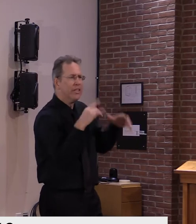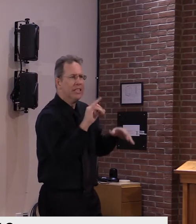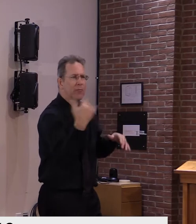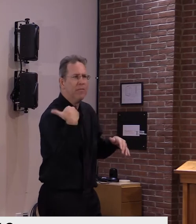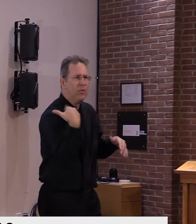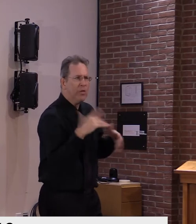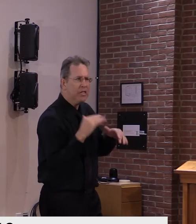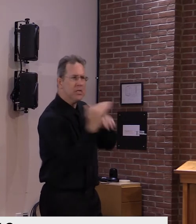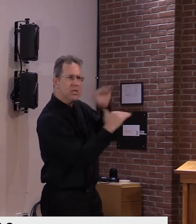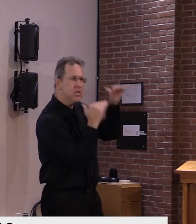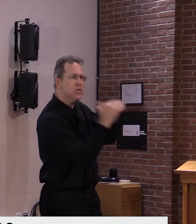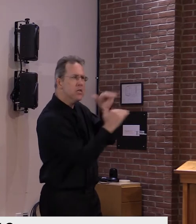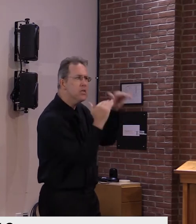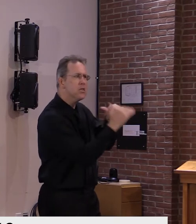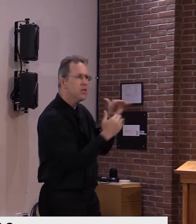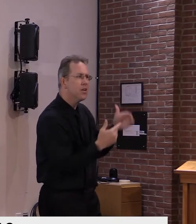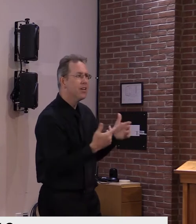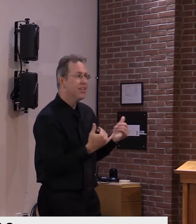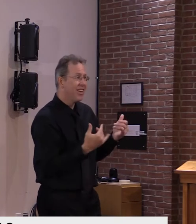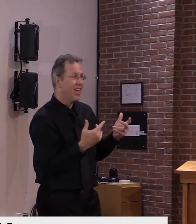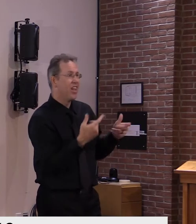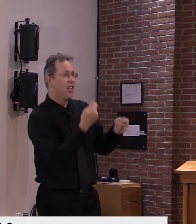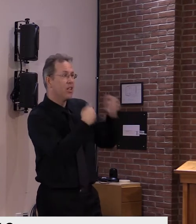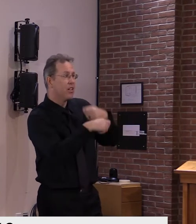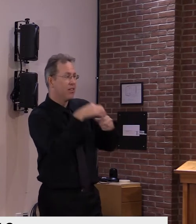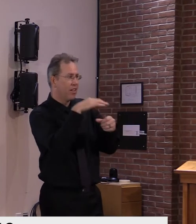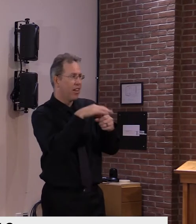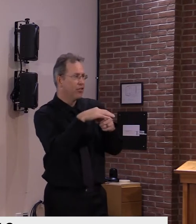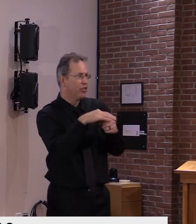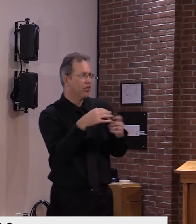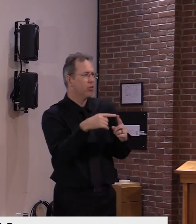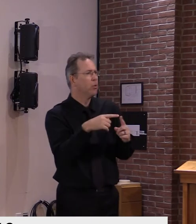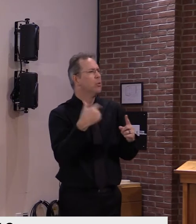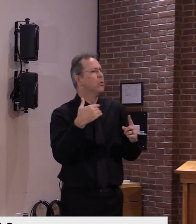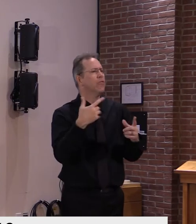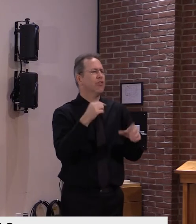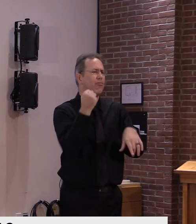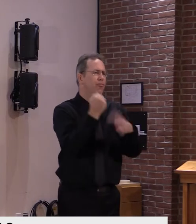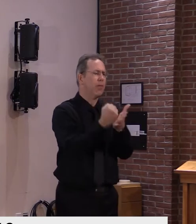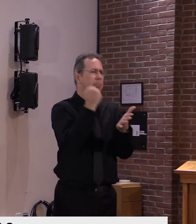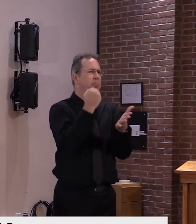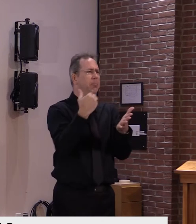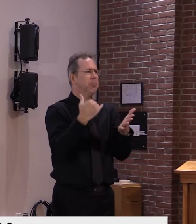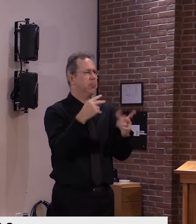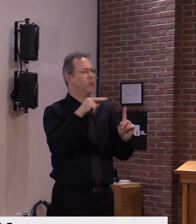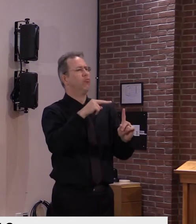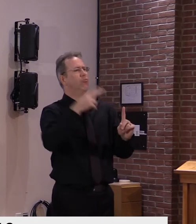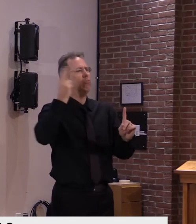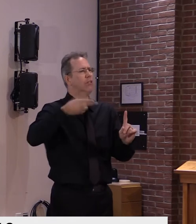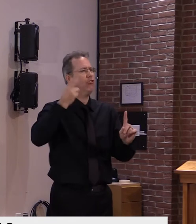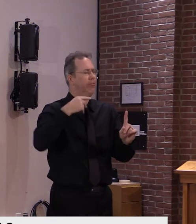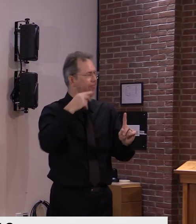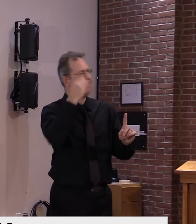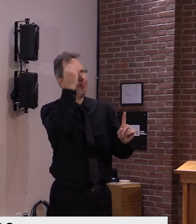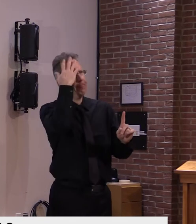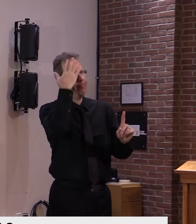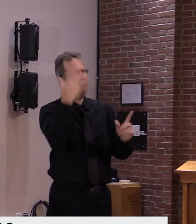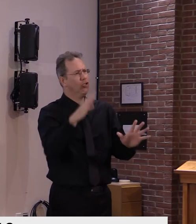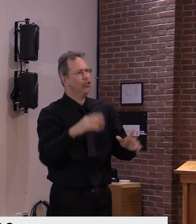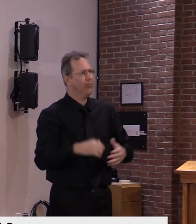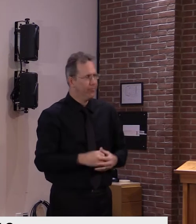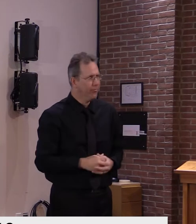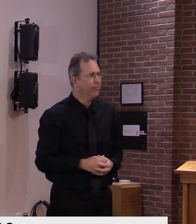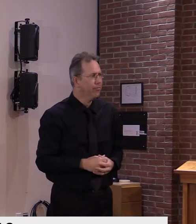was safe, effective, and the results will stand. And I think the more governors